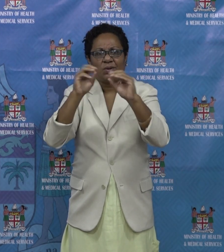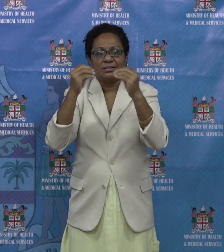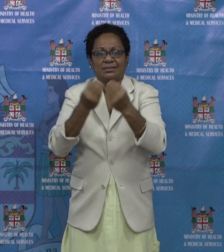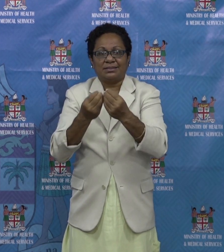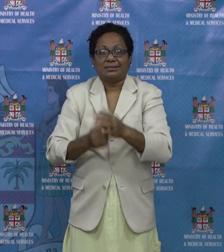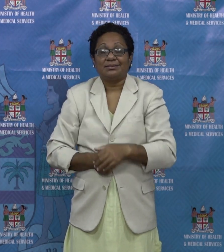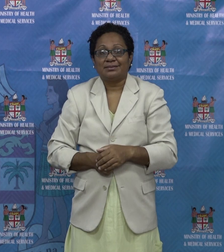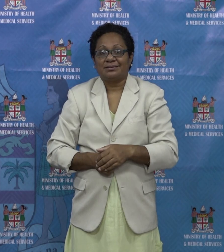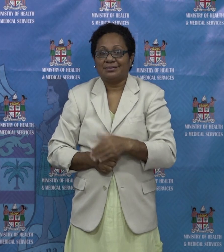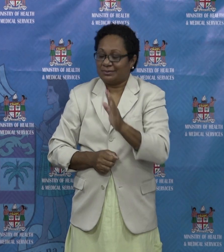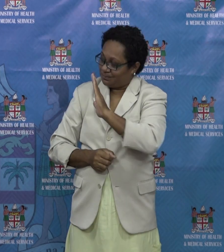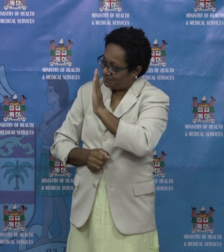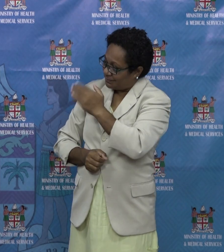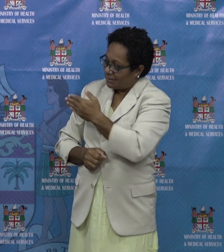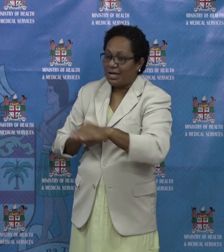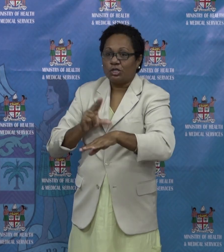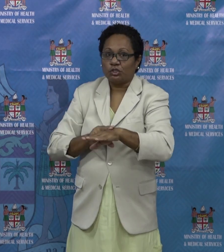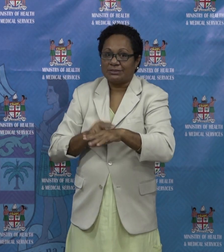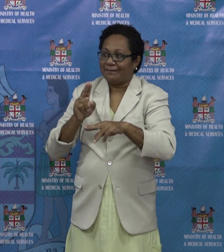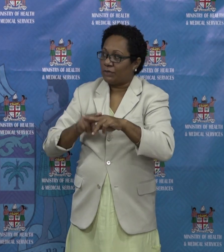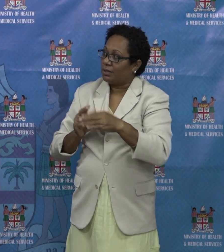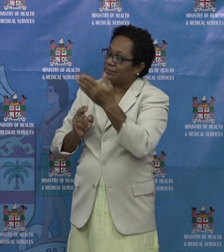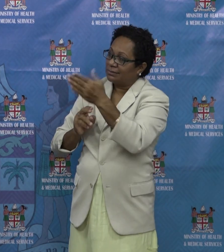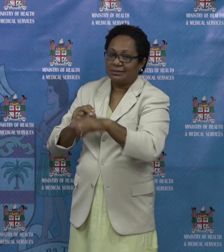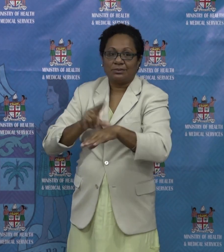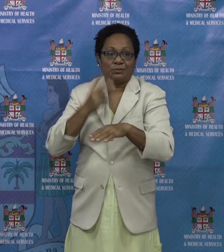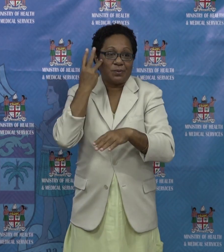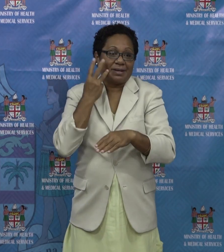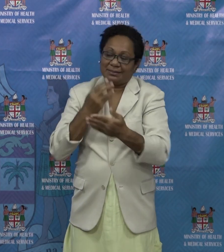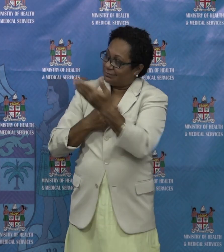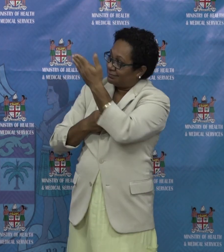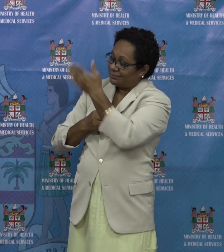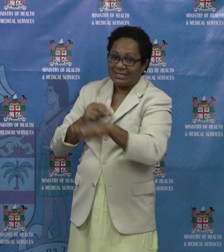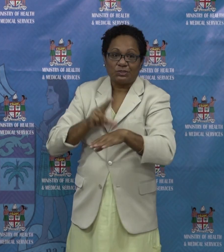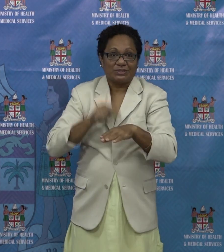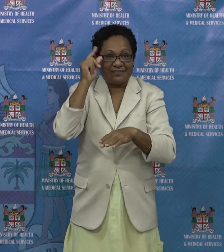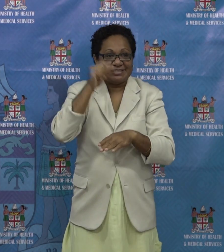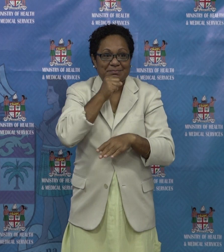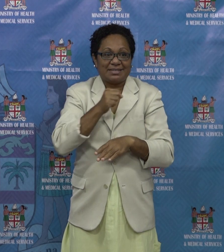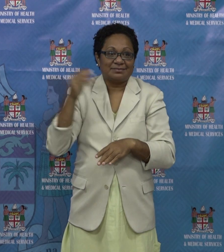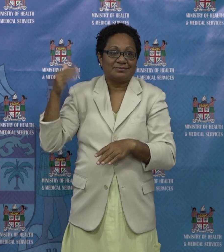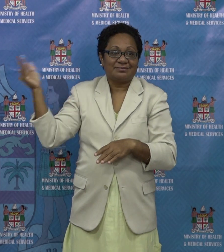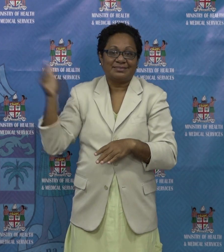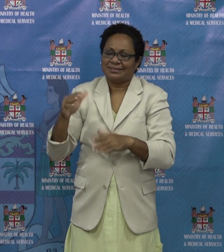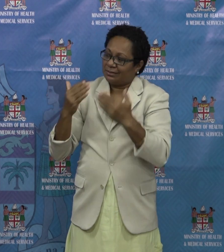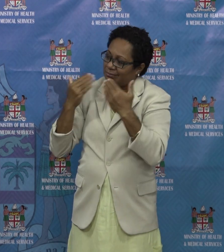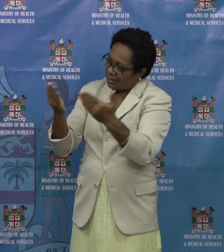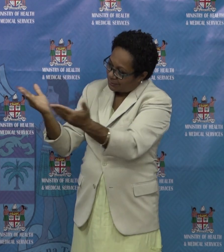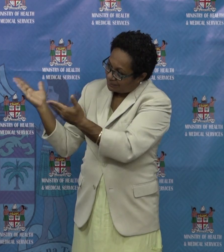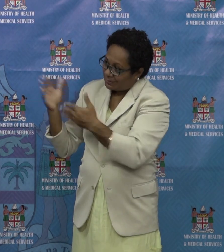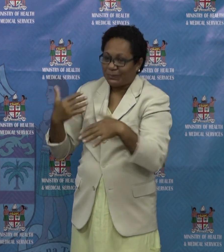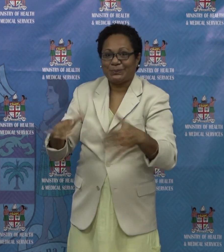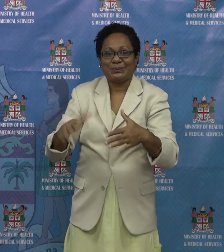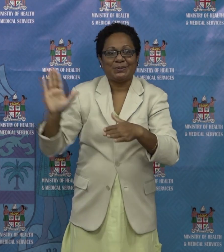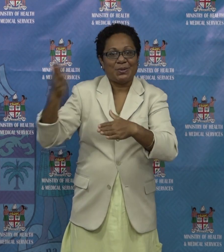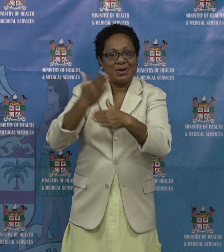Uluvinak, Dr. Fong, Dr. Alicia, and Dr. Chemesa. Thank you again for all your hard work that you're